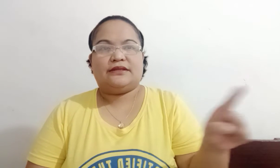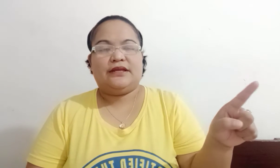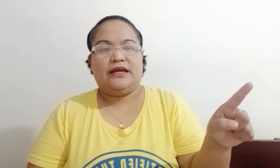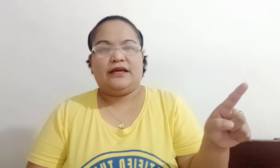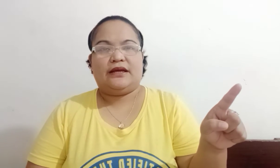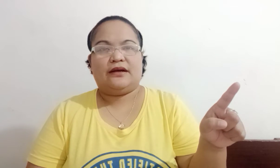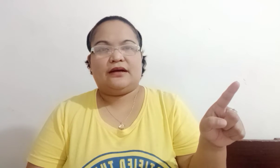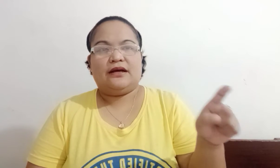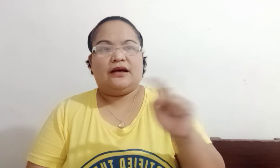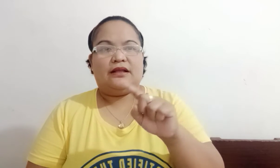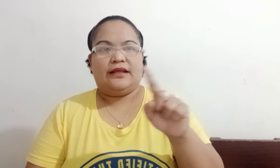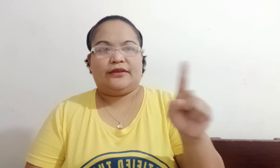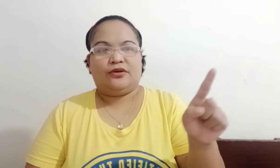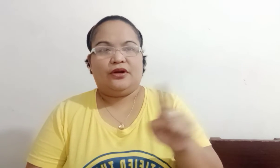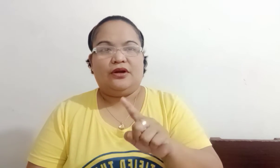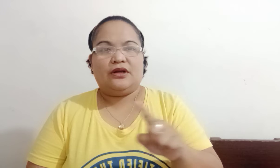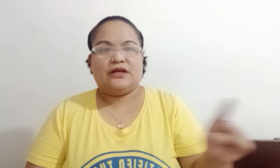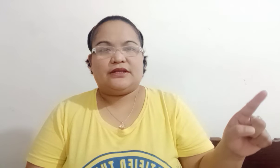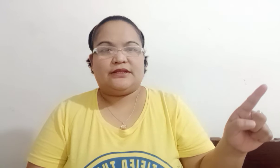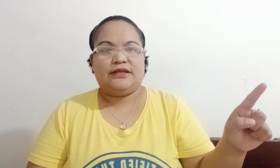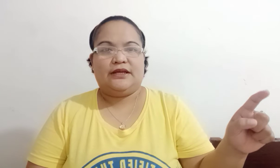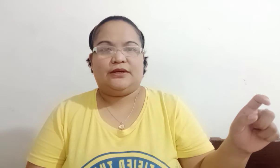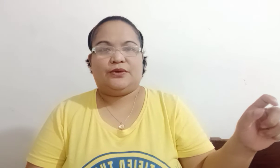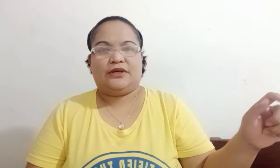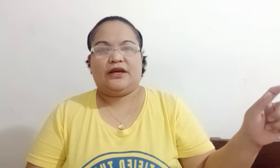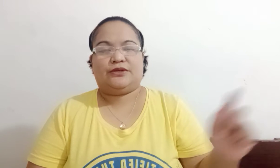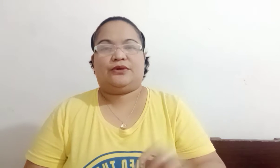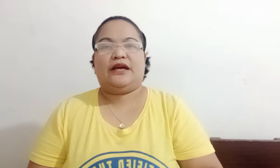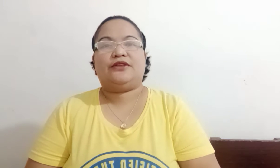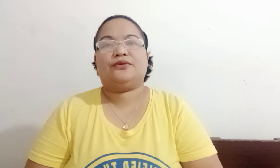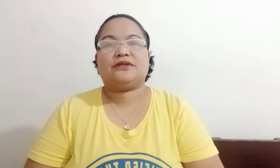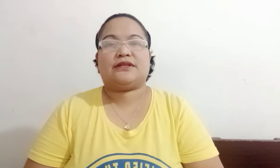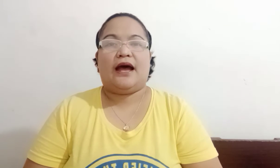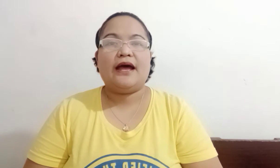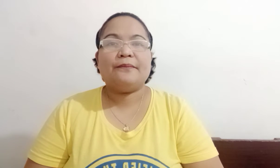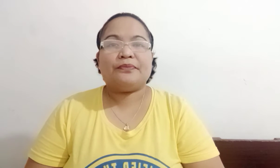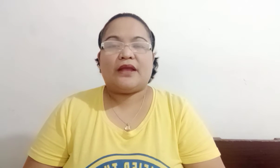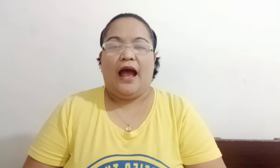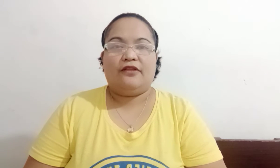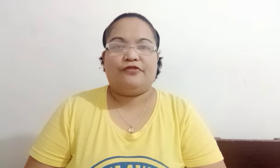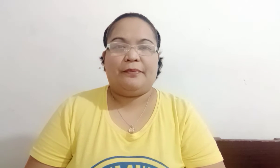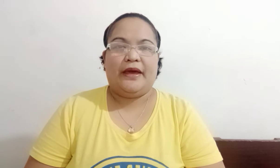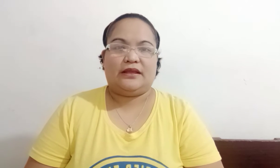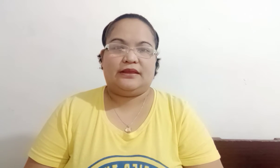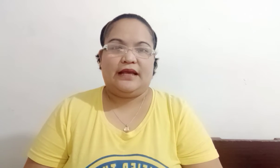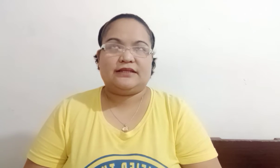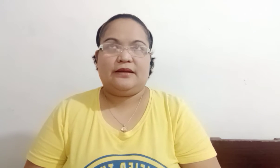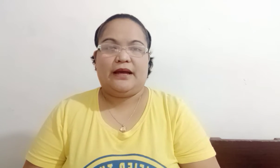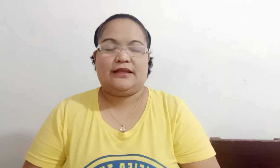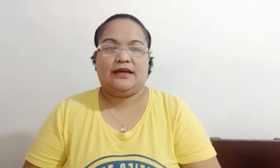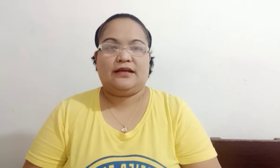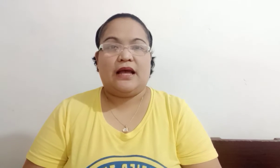Z, letter Z. Okay, so yan yung sa alphabet. Next naman is